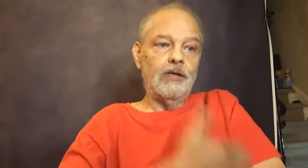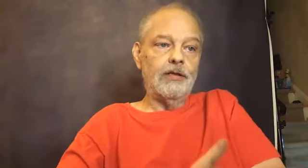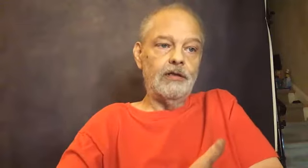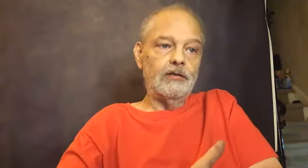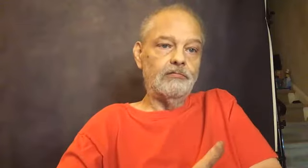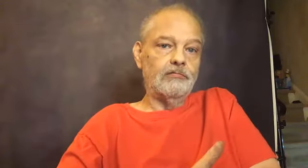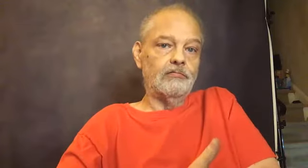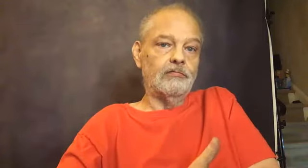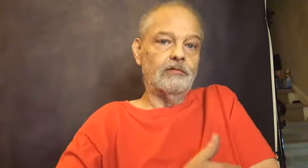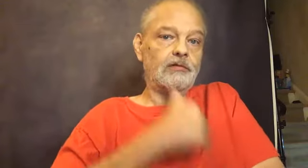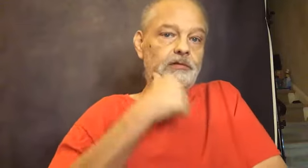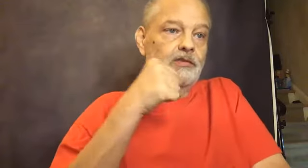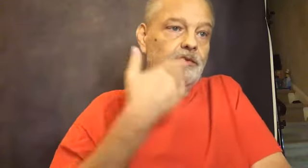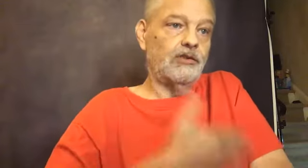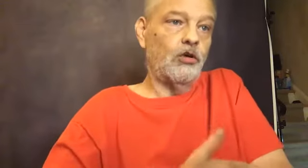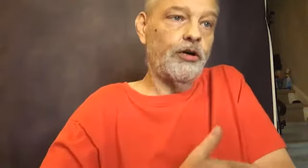baby, daughter.